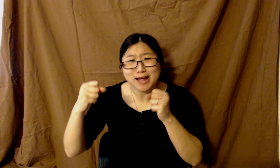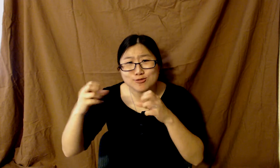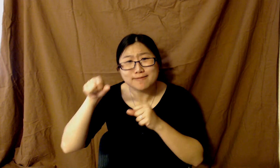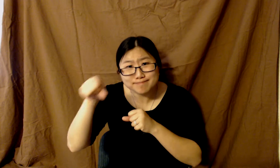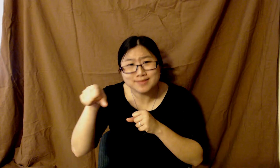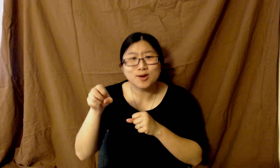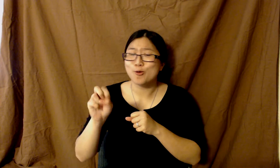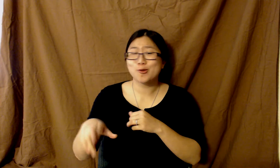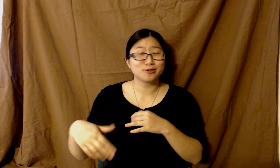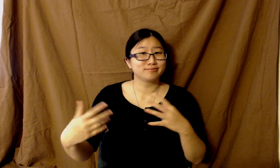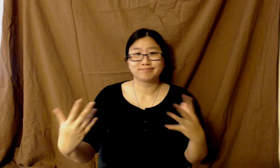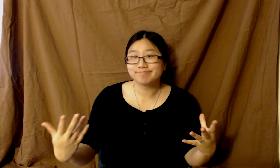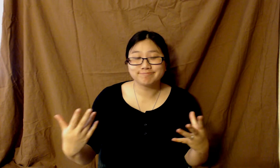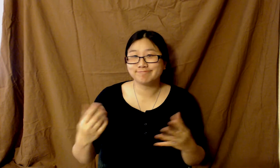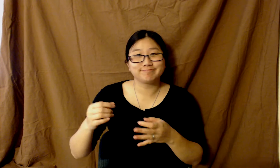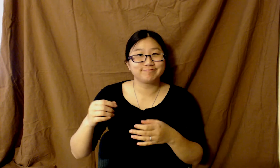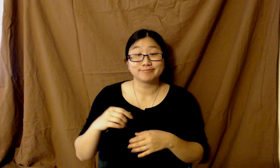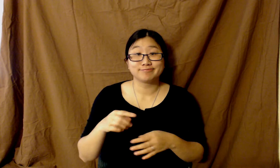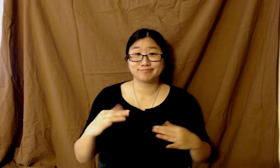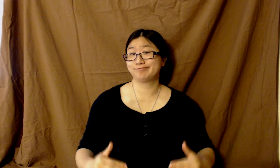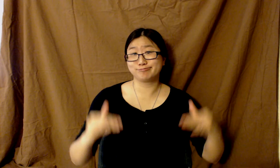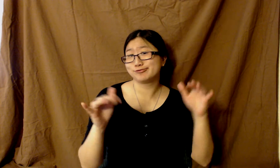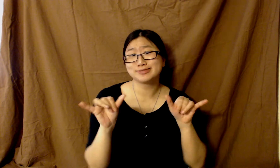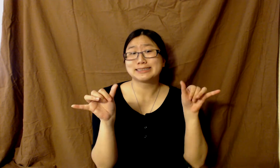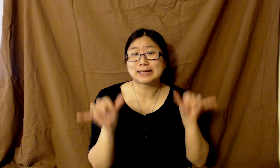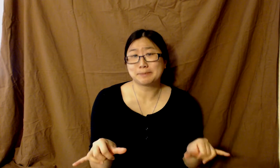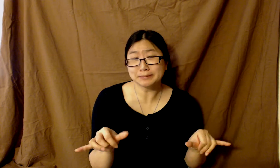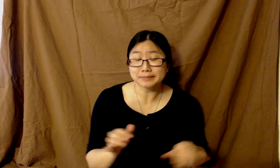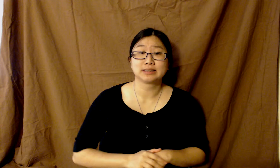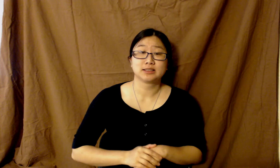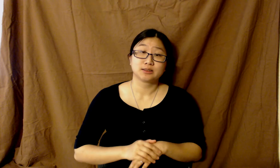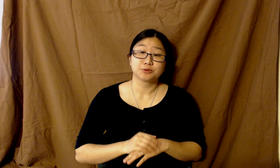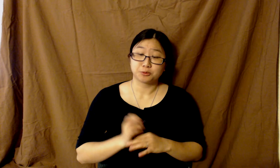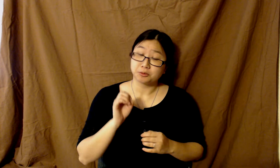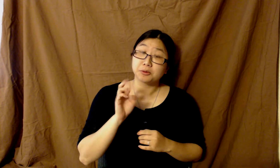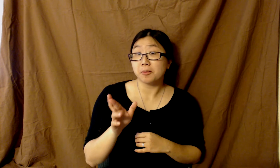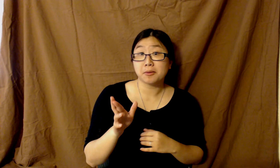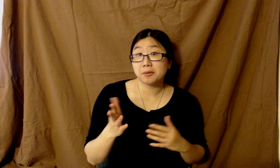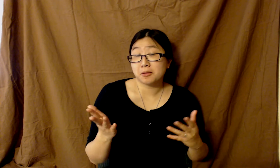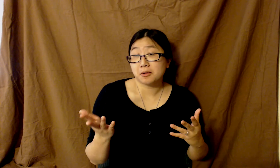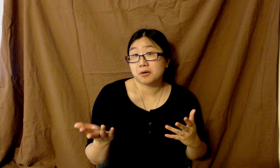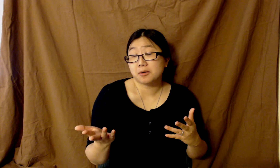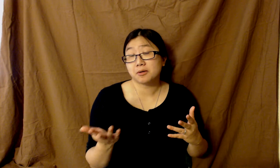other animals crazy, or is animal mental illness just a result of mistreatment or abuse? And it turns out we're actually so much